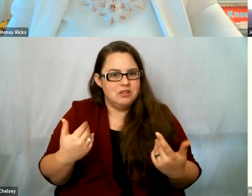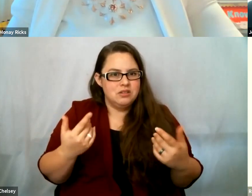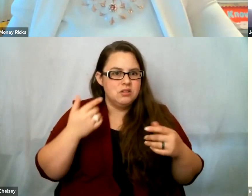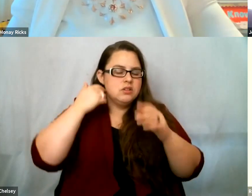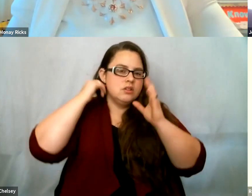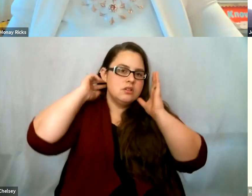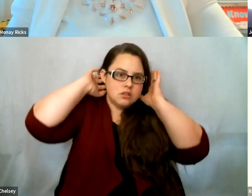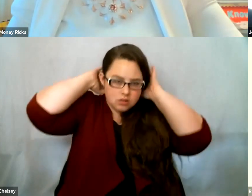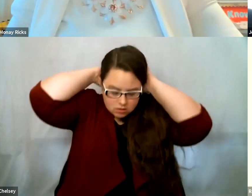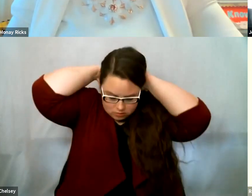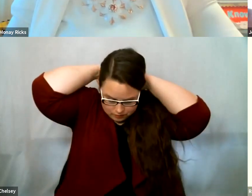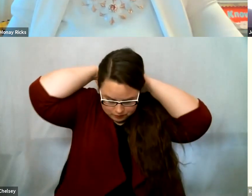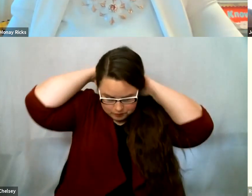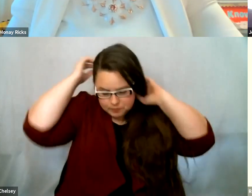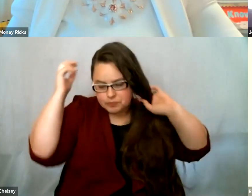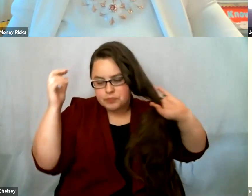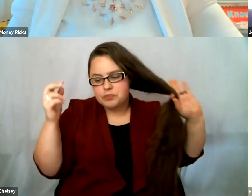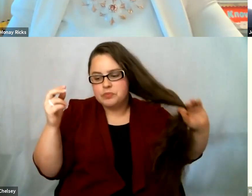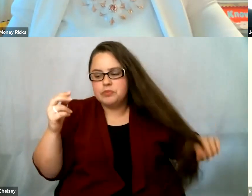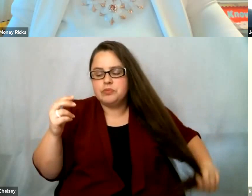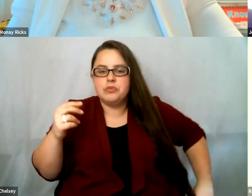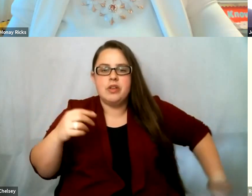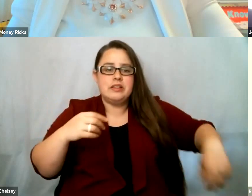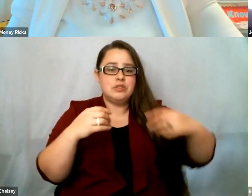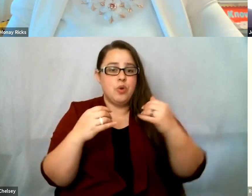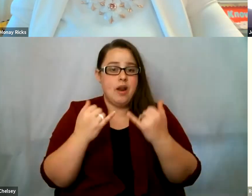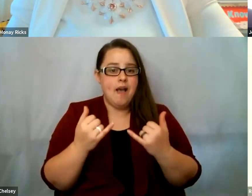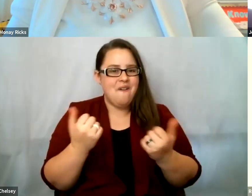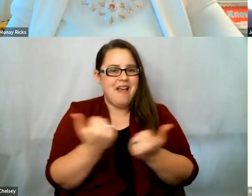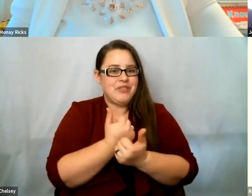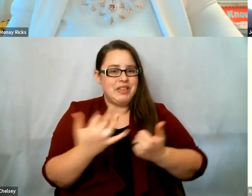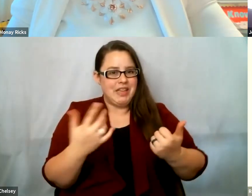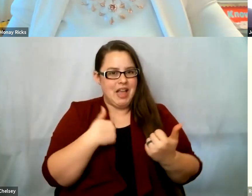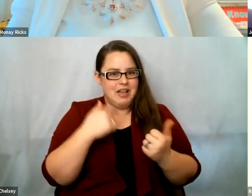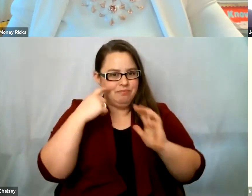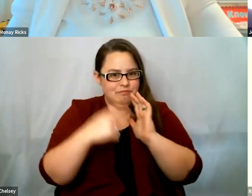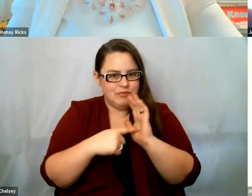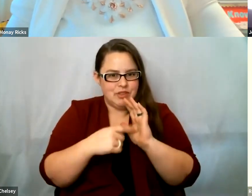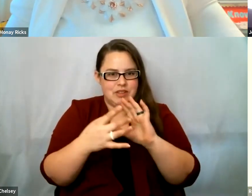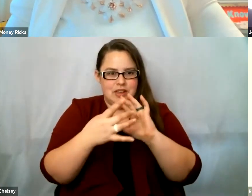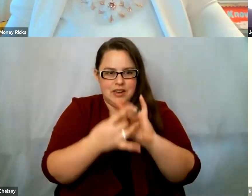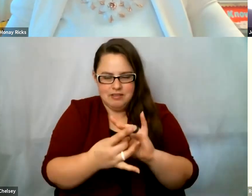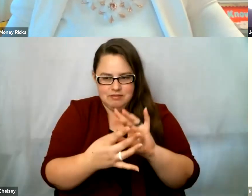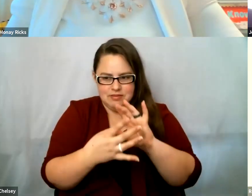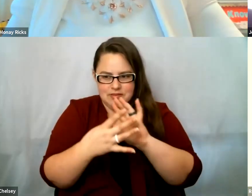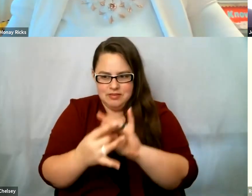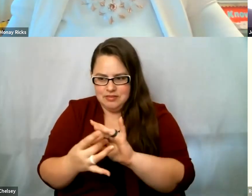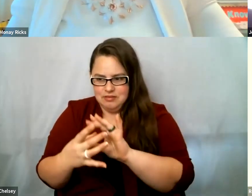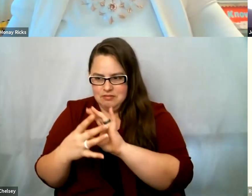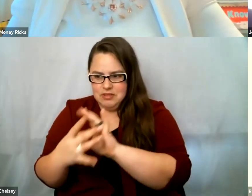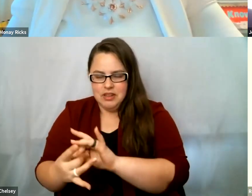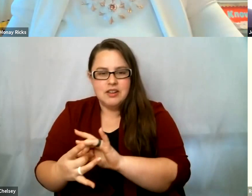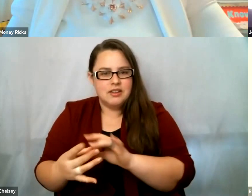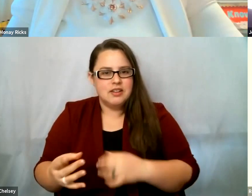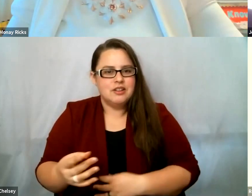And so now it's like my whole, everything I see is connected to this. So